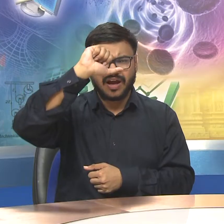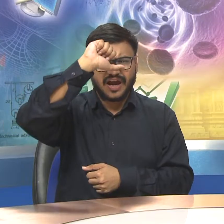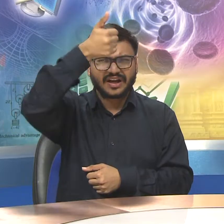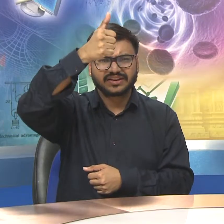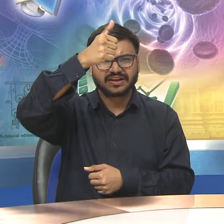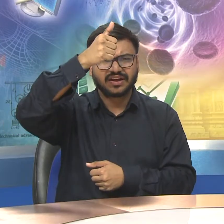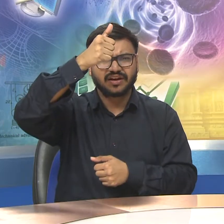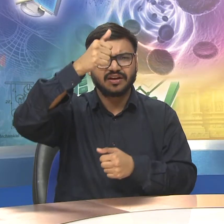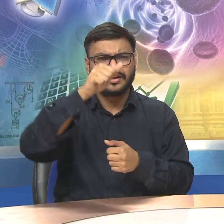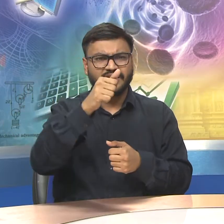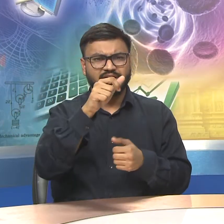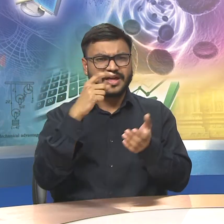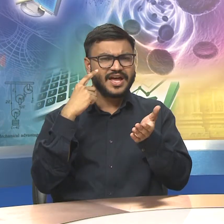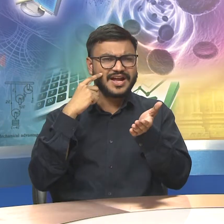India.